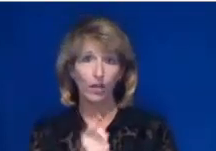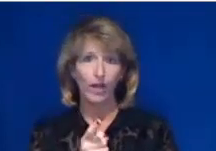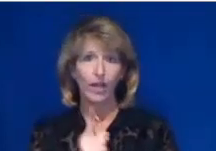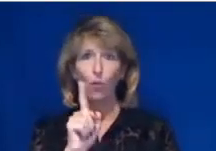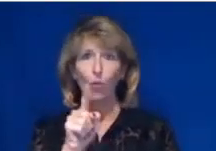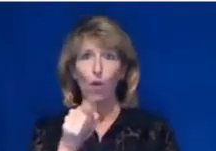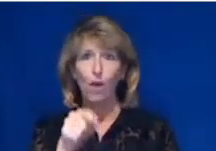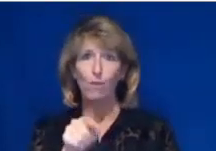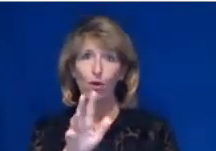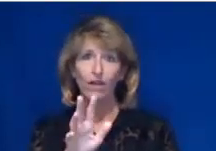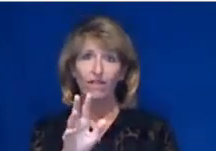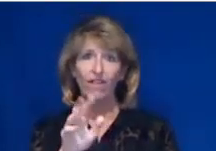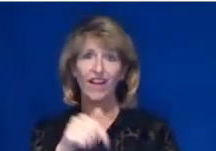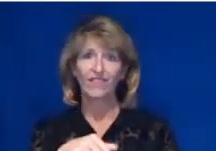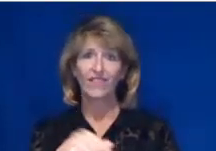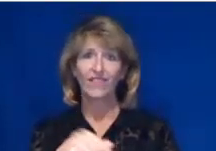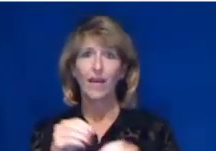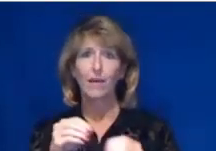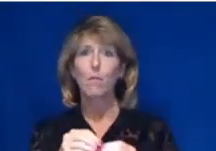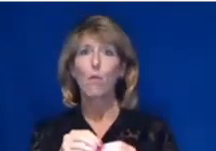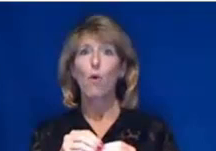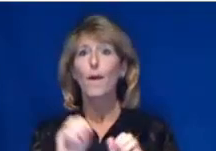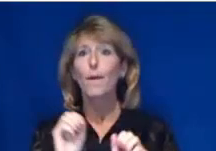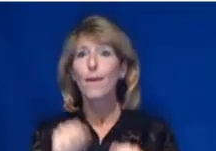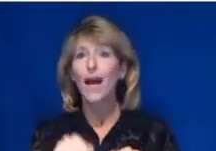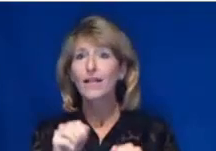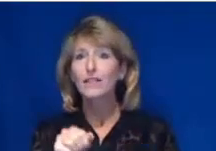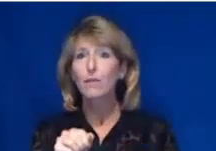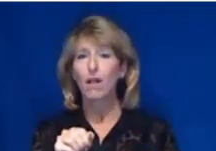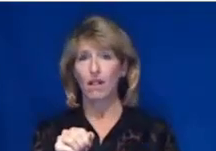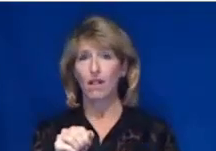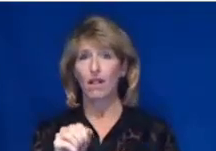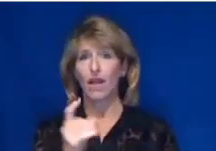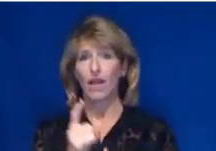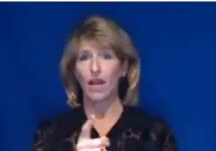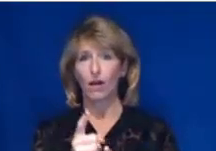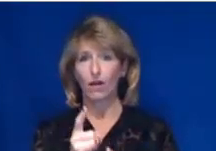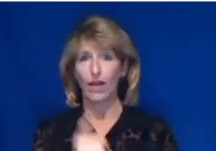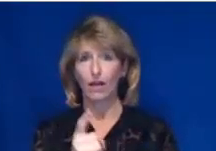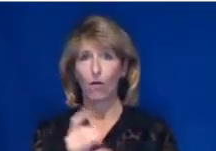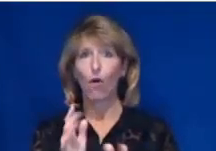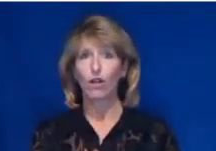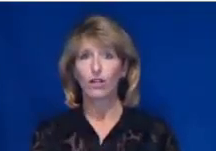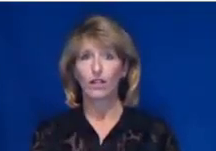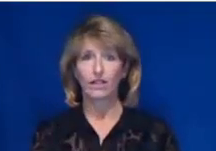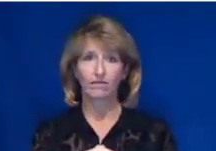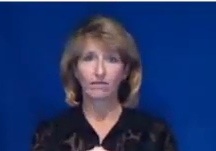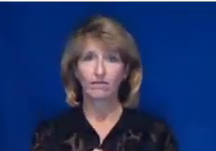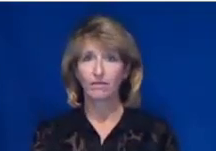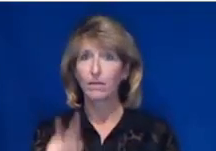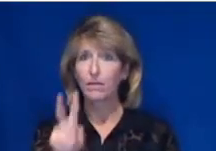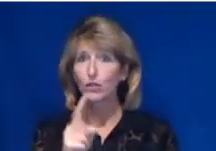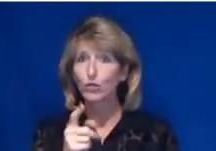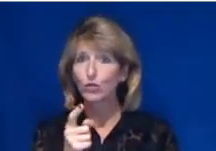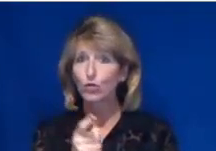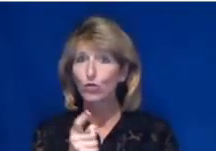1. If 1 is correct, it's 1.5 times more likely that they're an alcoholic.